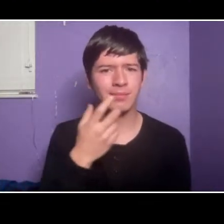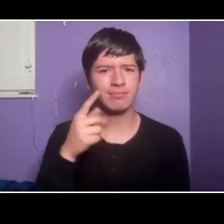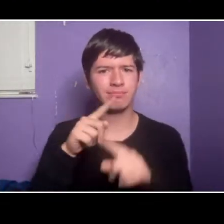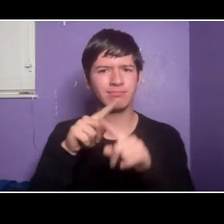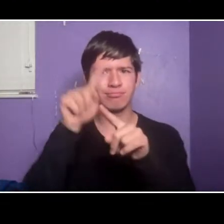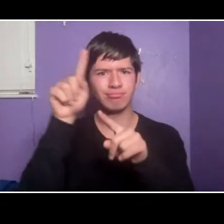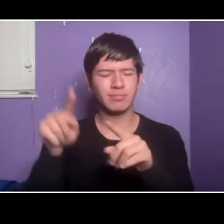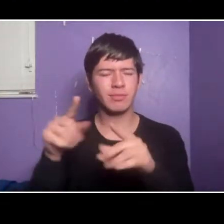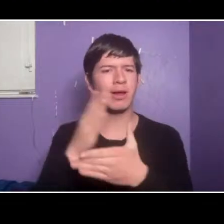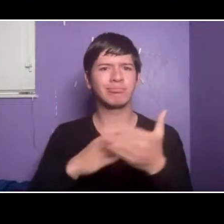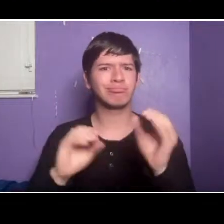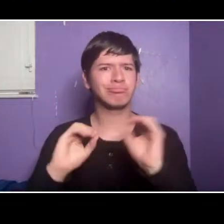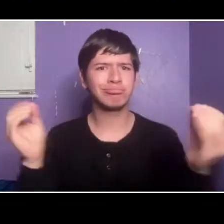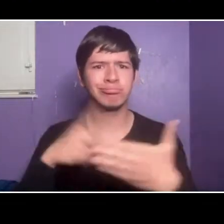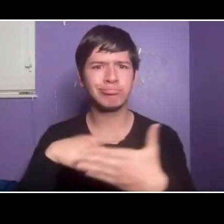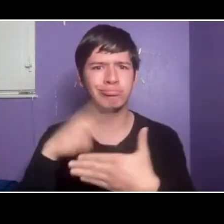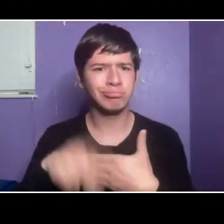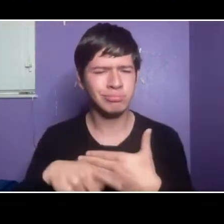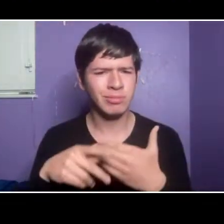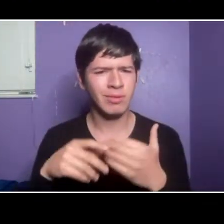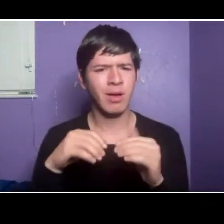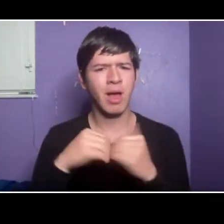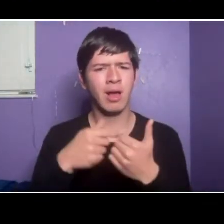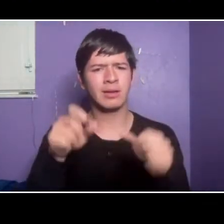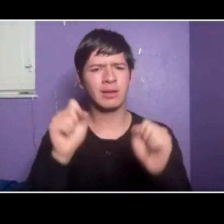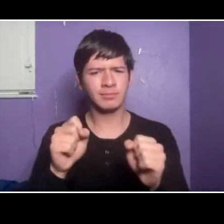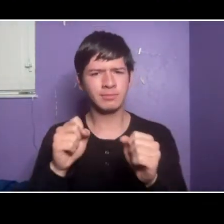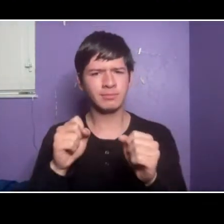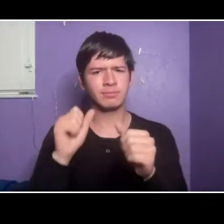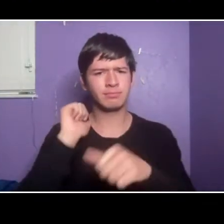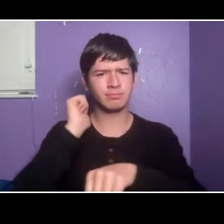C program versus a SimCom program.